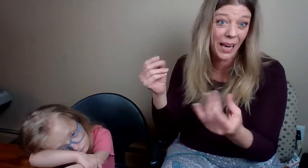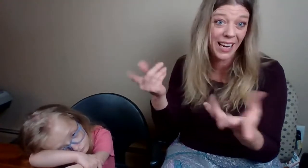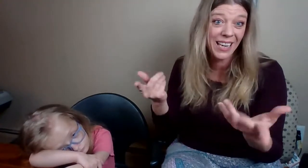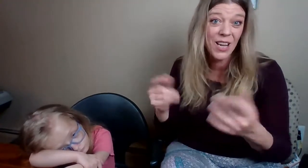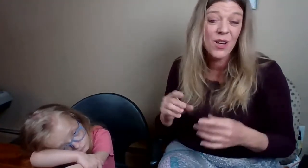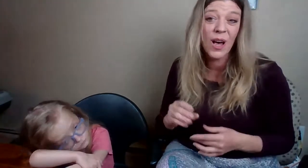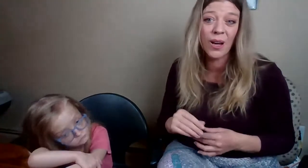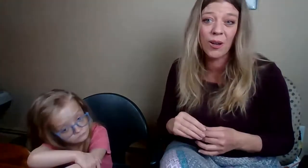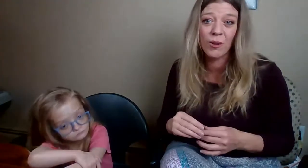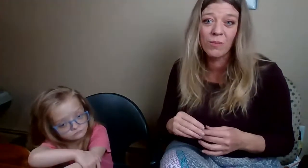Okay,